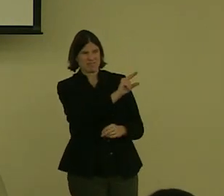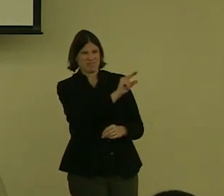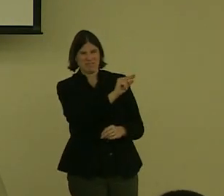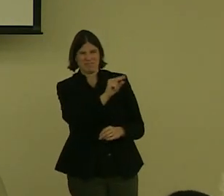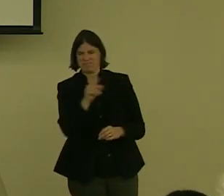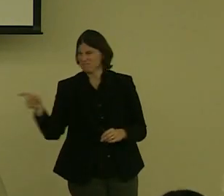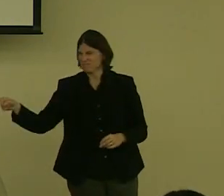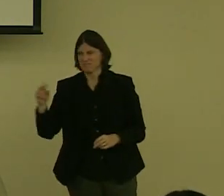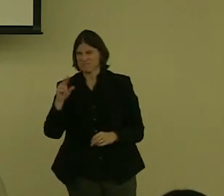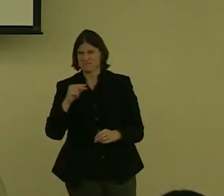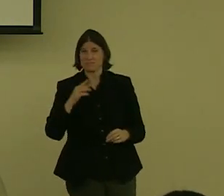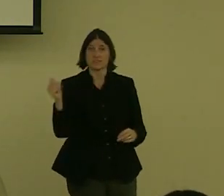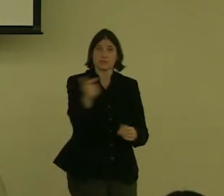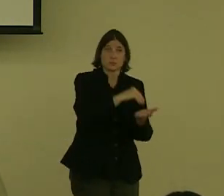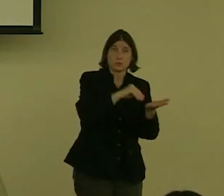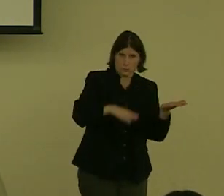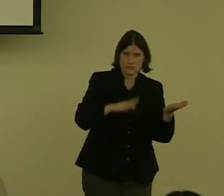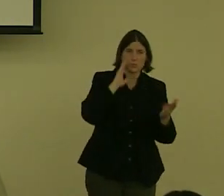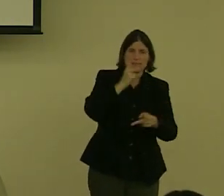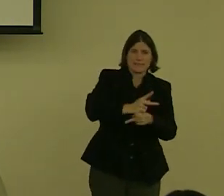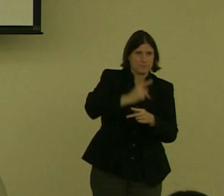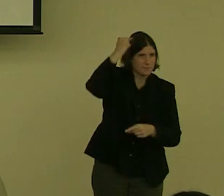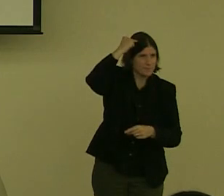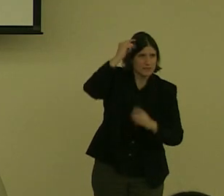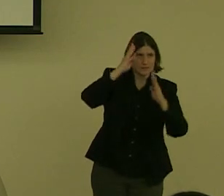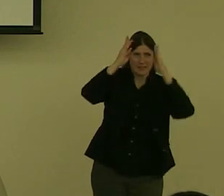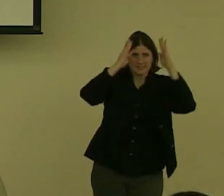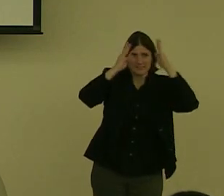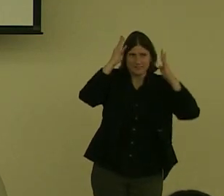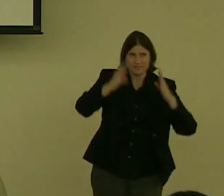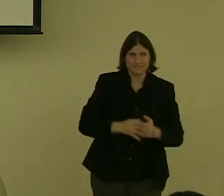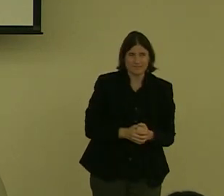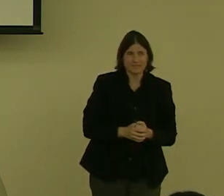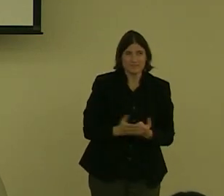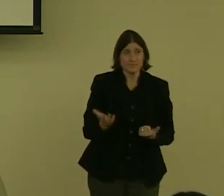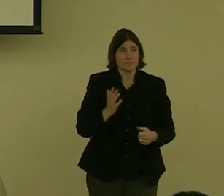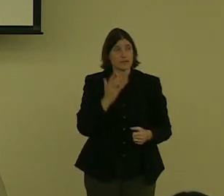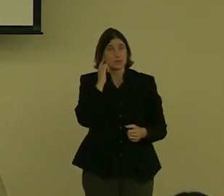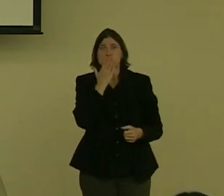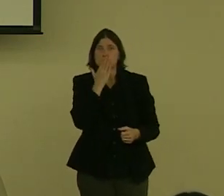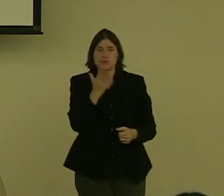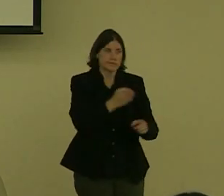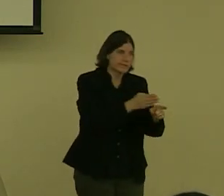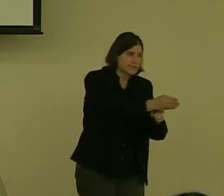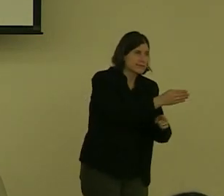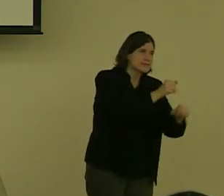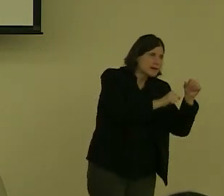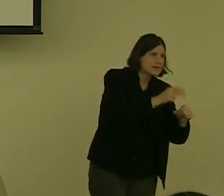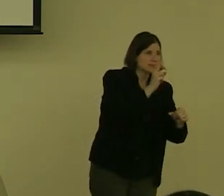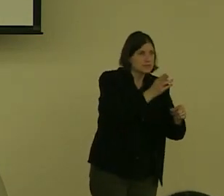Yeah, I mean, this might not be exactly what you were asking, but I get a lot of